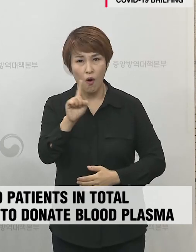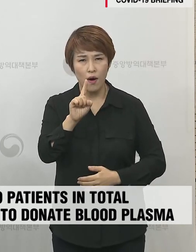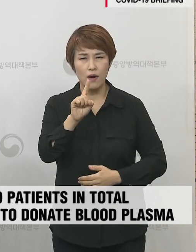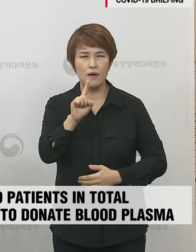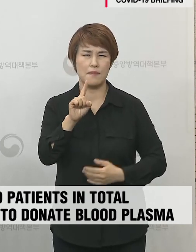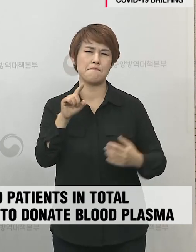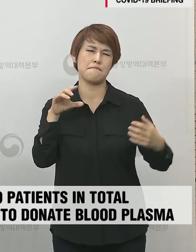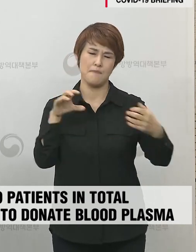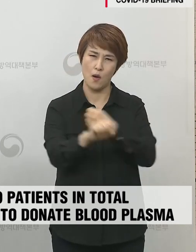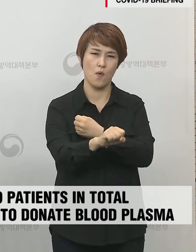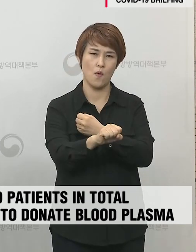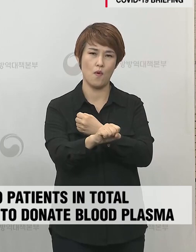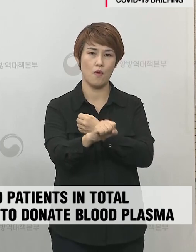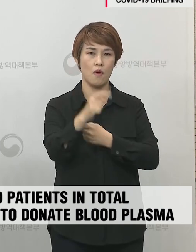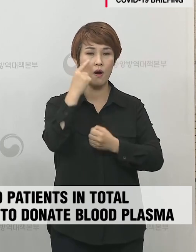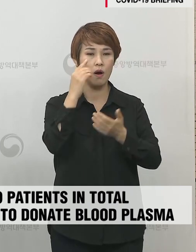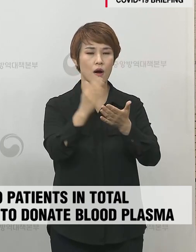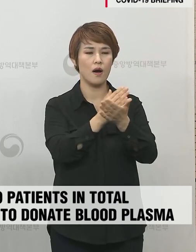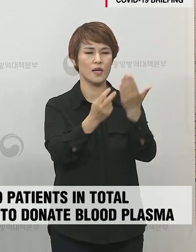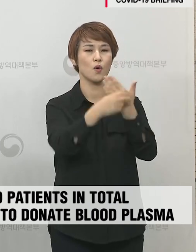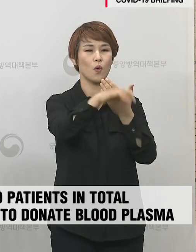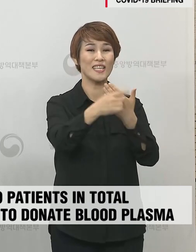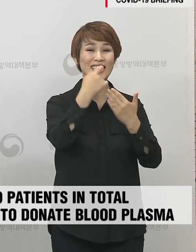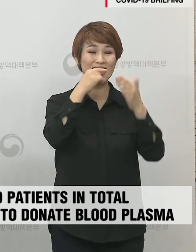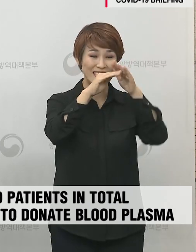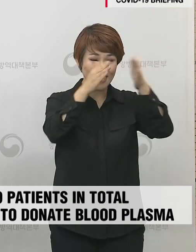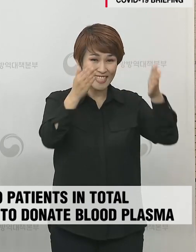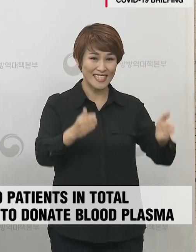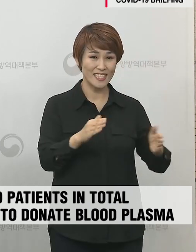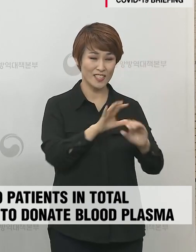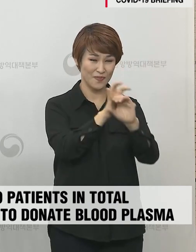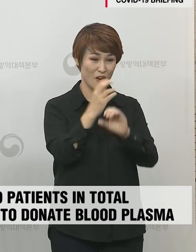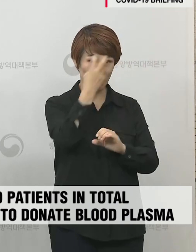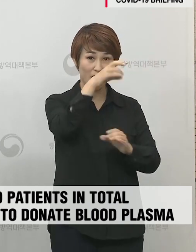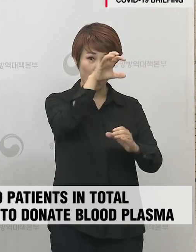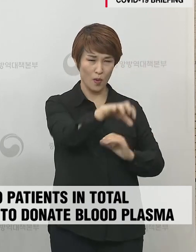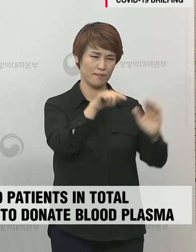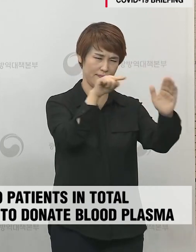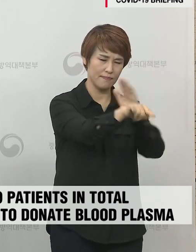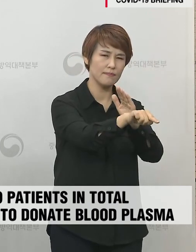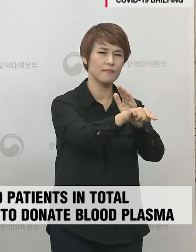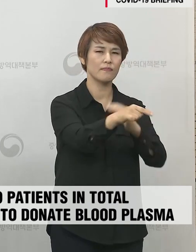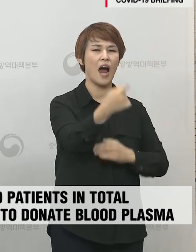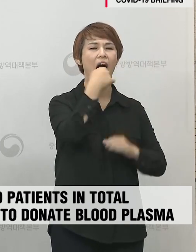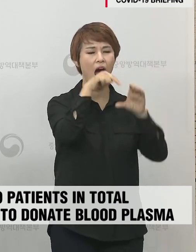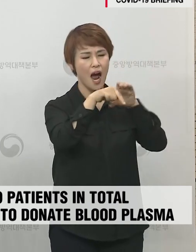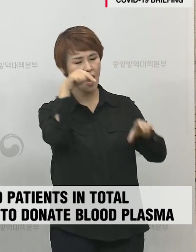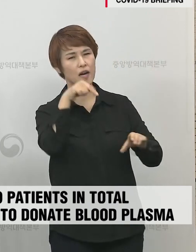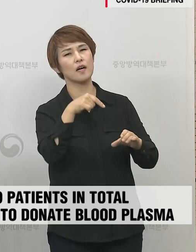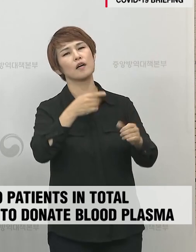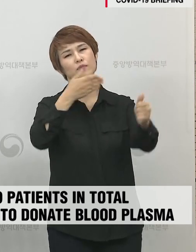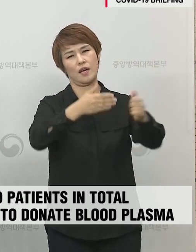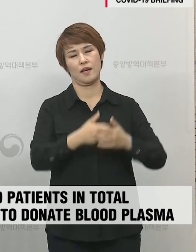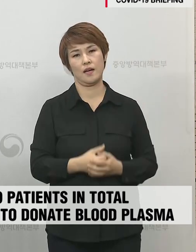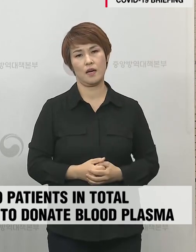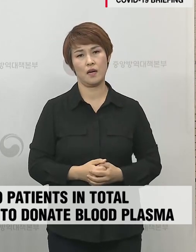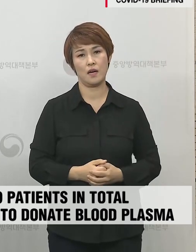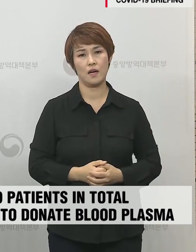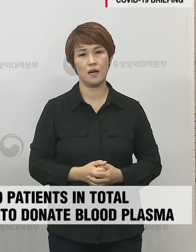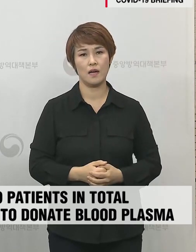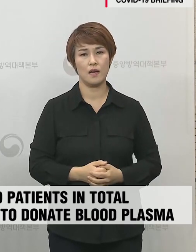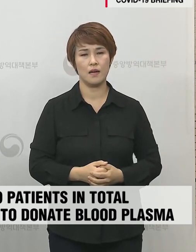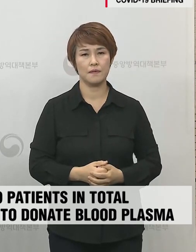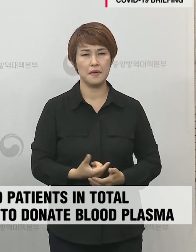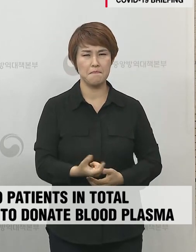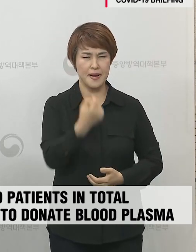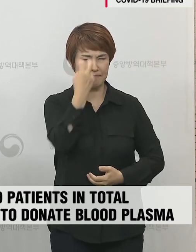is if you have suspicious symptoms, please go to the clinic, clinical centers and get tested as